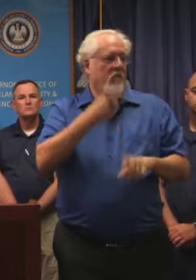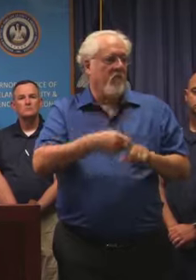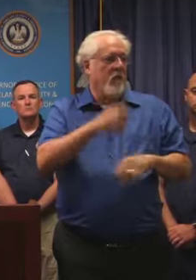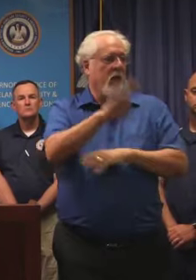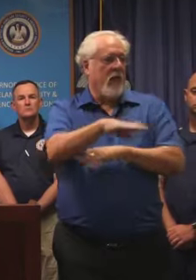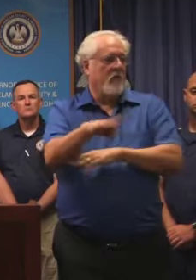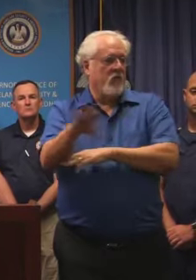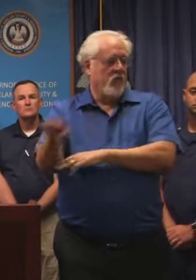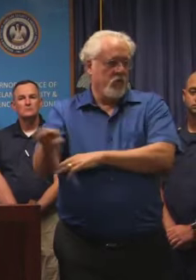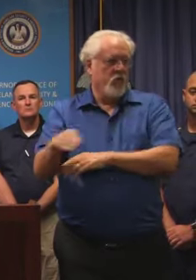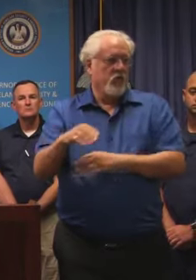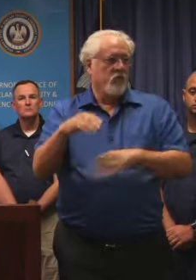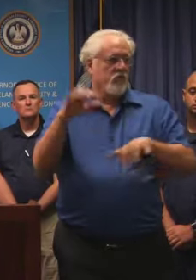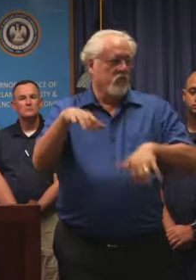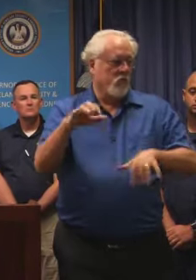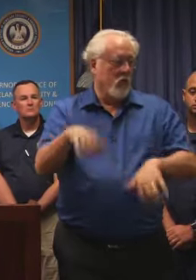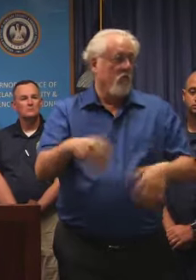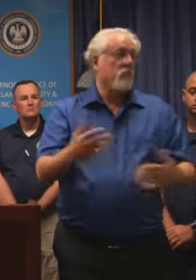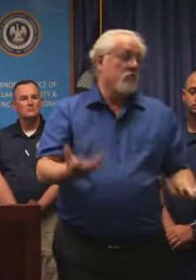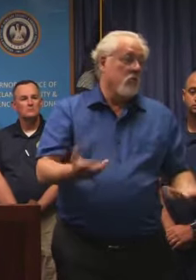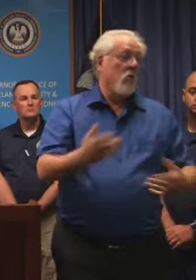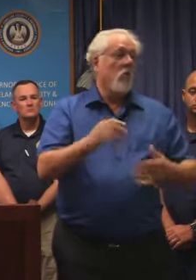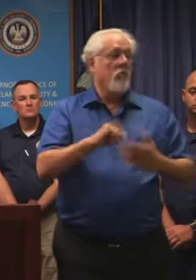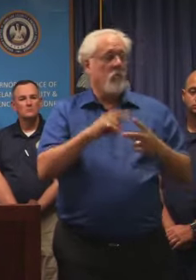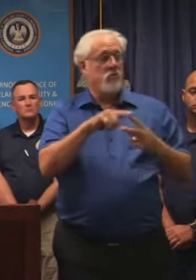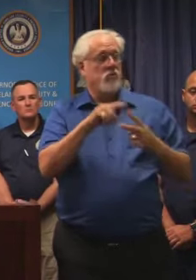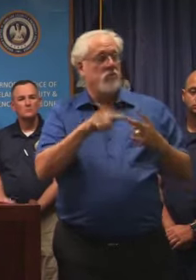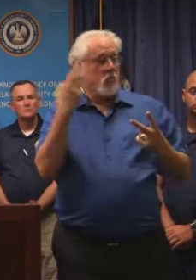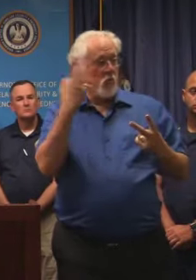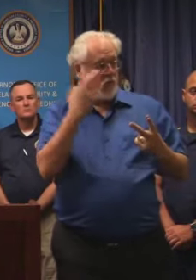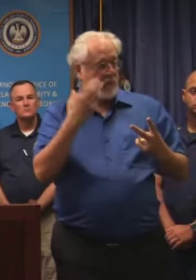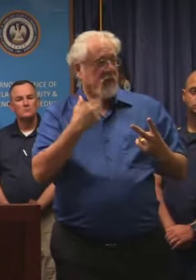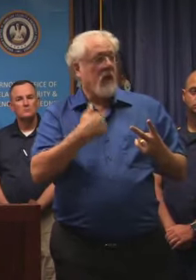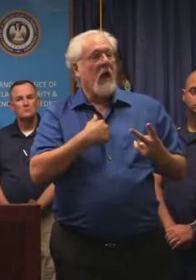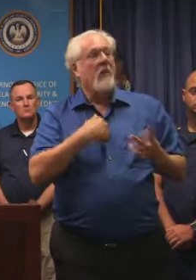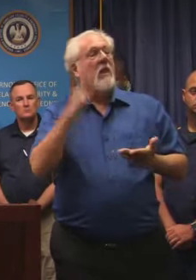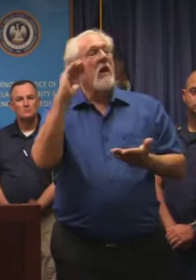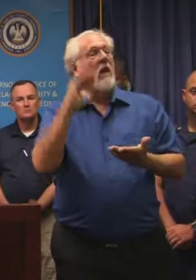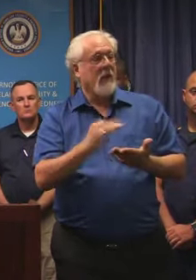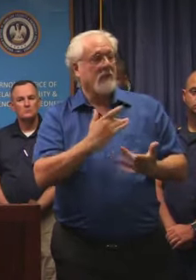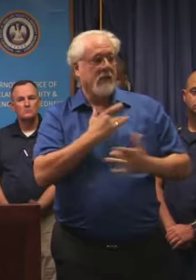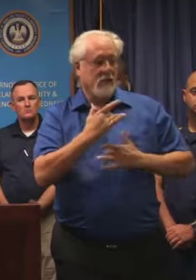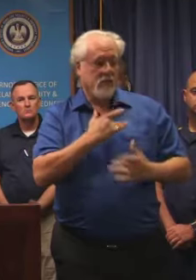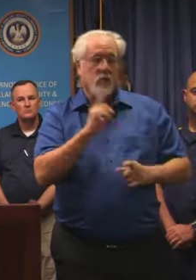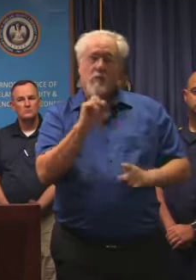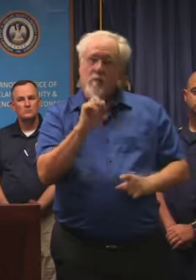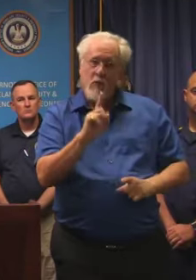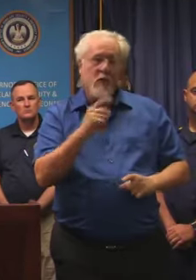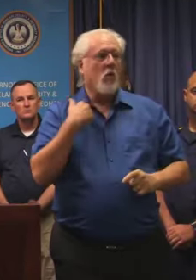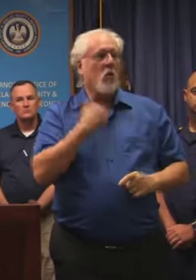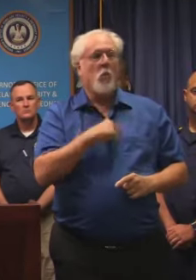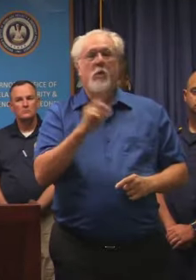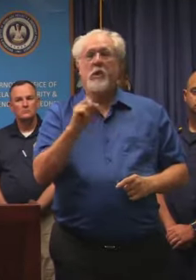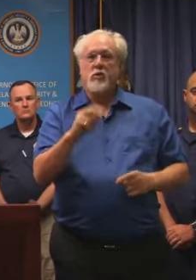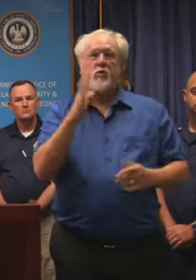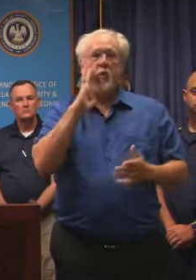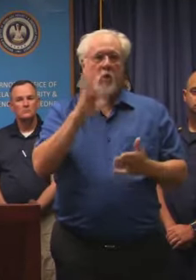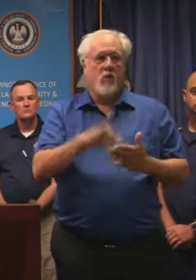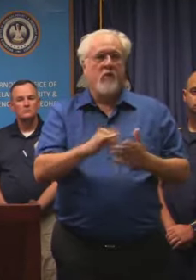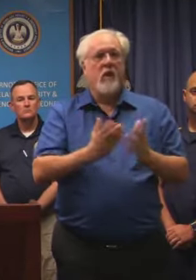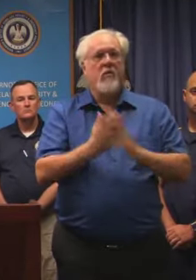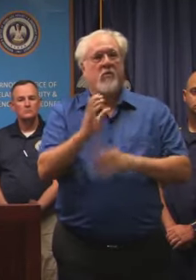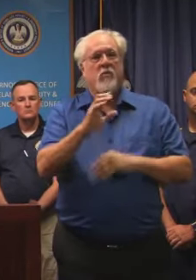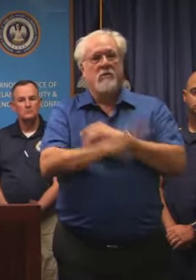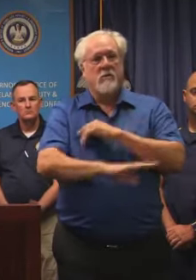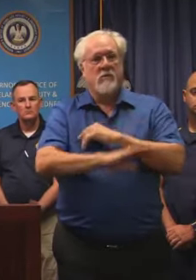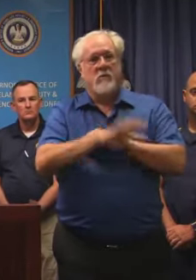afternoon thunderstorms. So for those two reasons, I am less concerned. However, we do know that through September